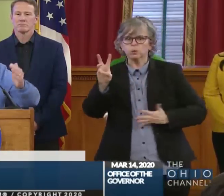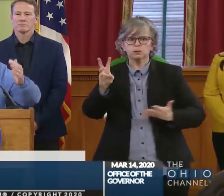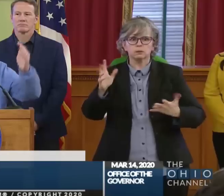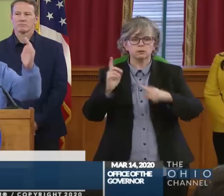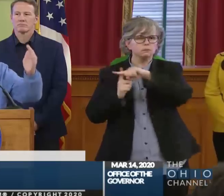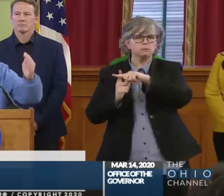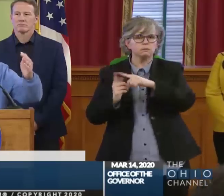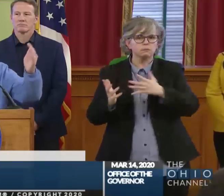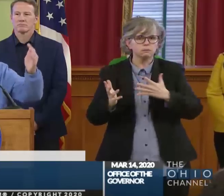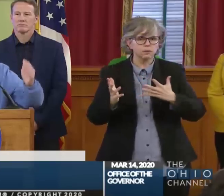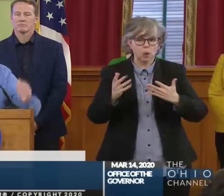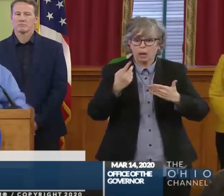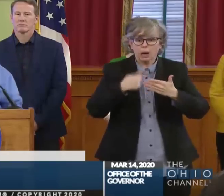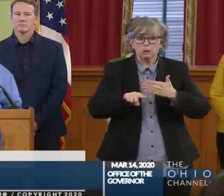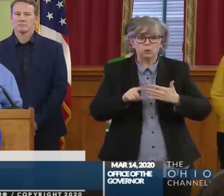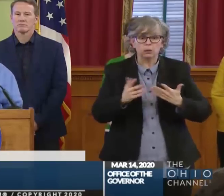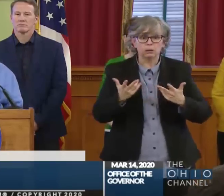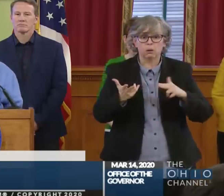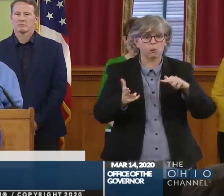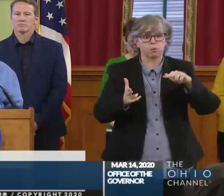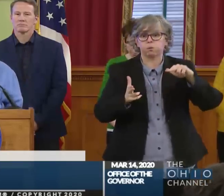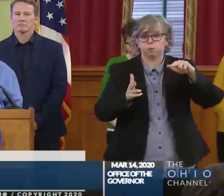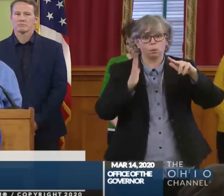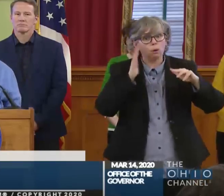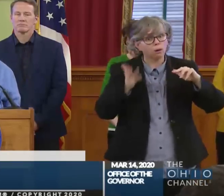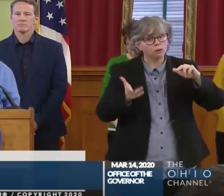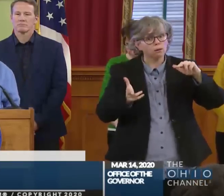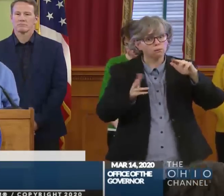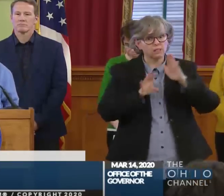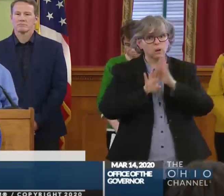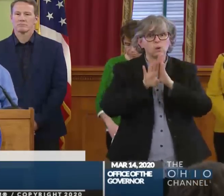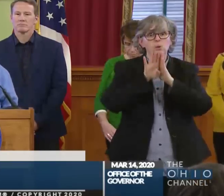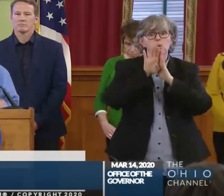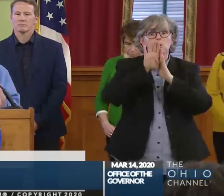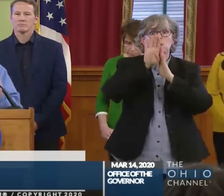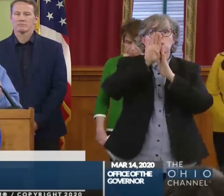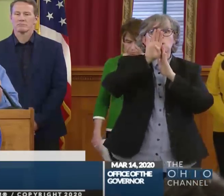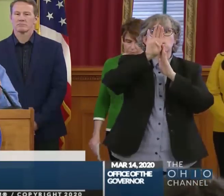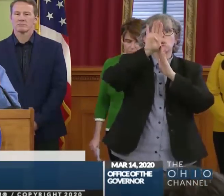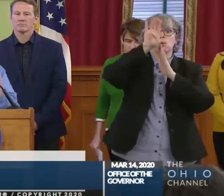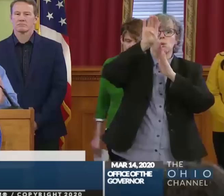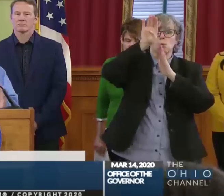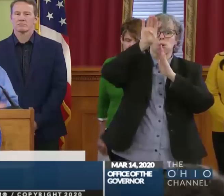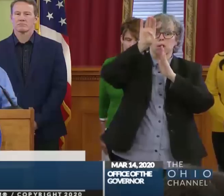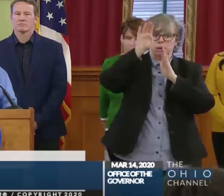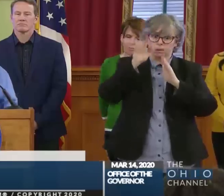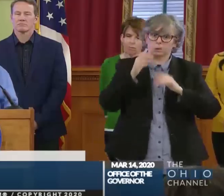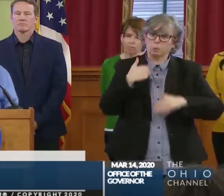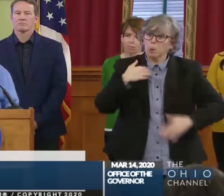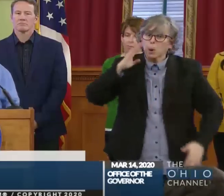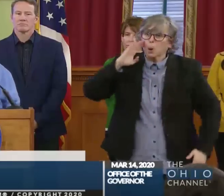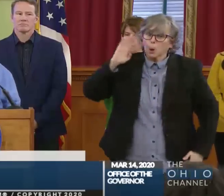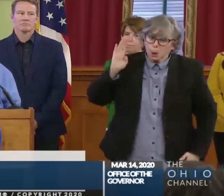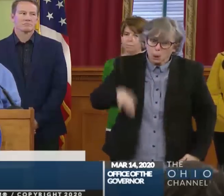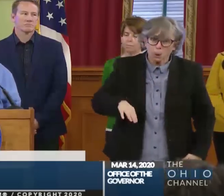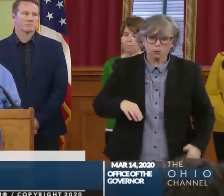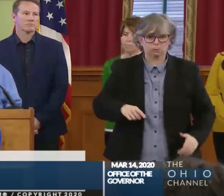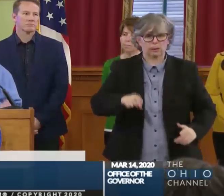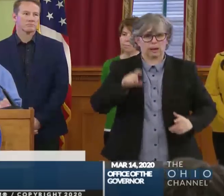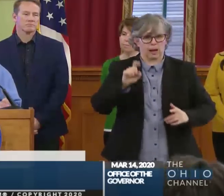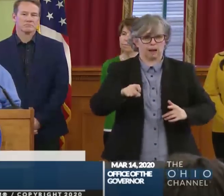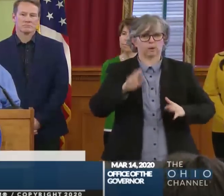continue to see those numbers dramatically rise. So I just think we're in this for a long run. We've